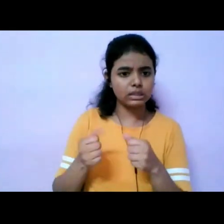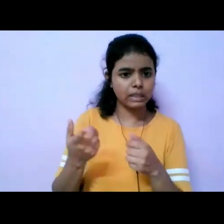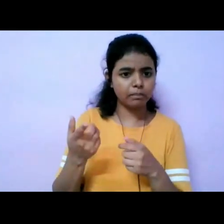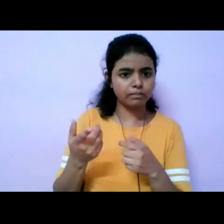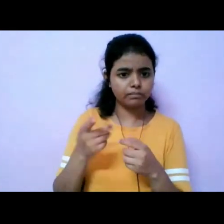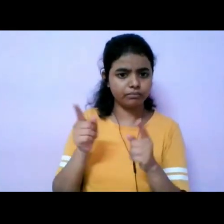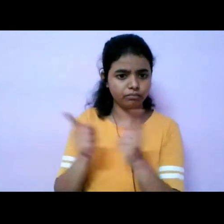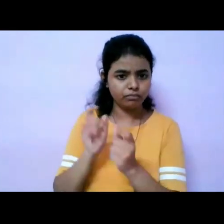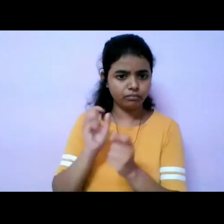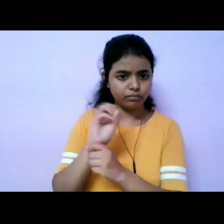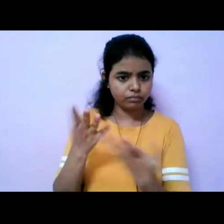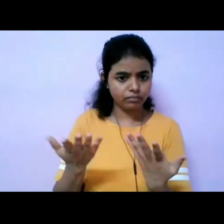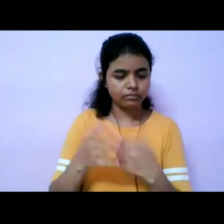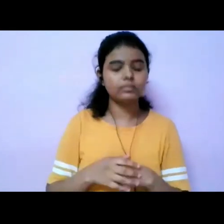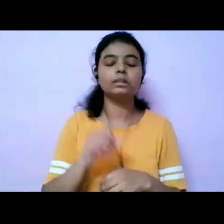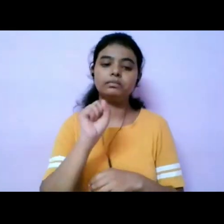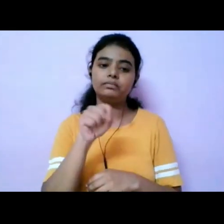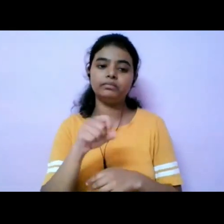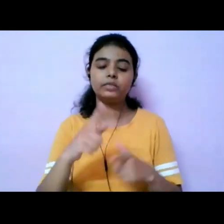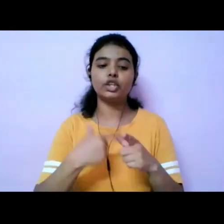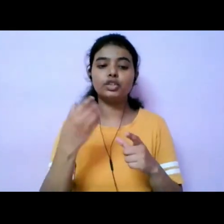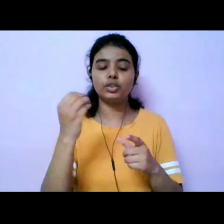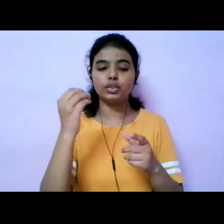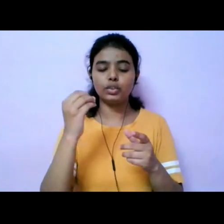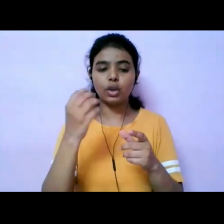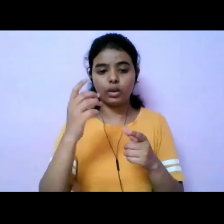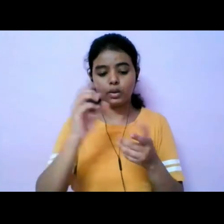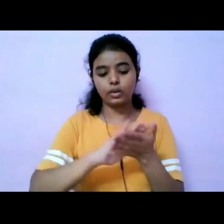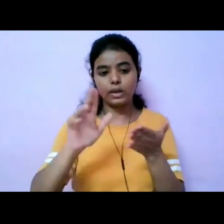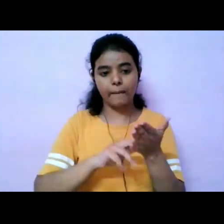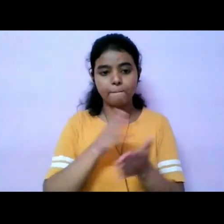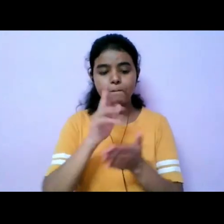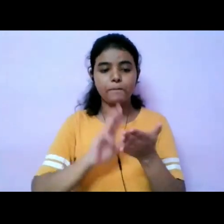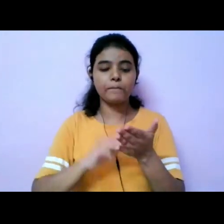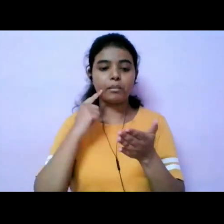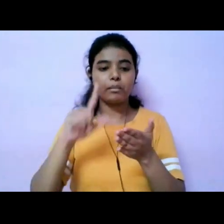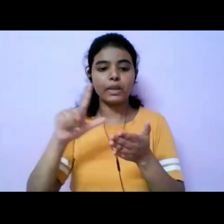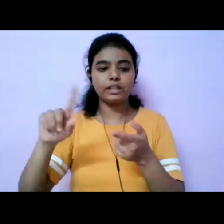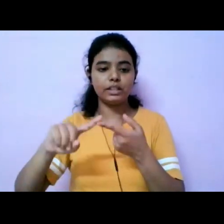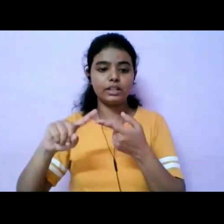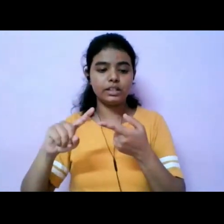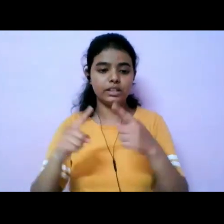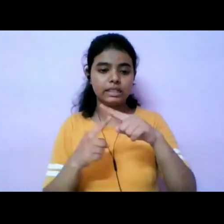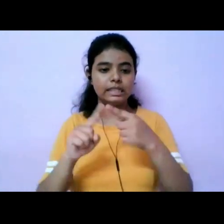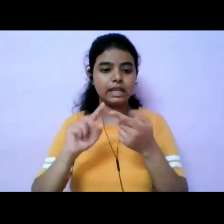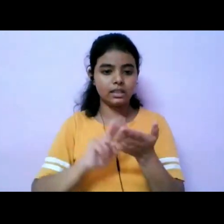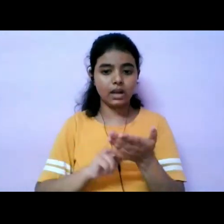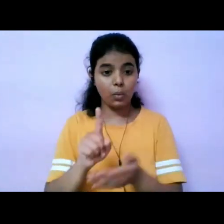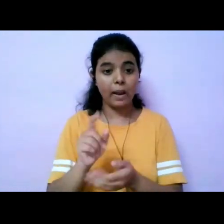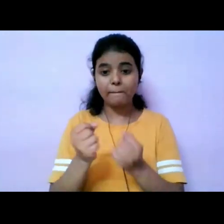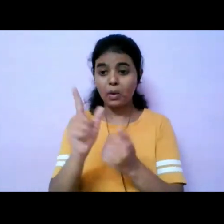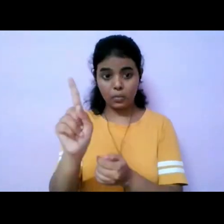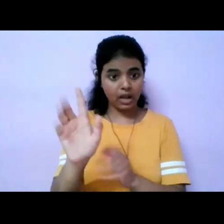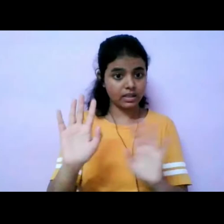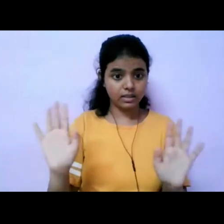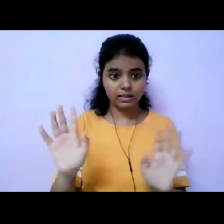Sure. So John Milton was many people, right? That's what's interesting about him. I mean,